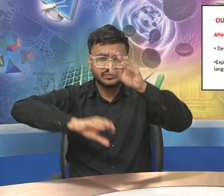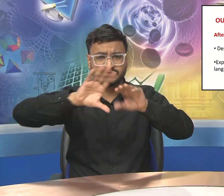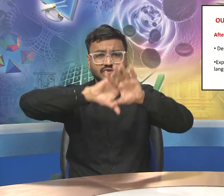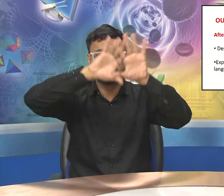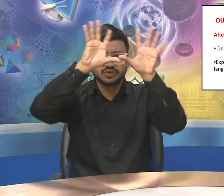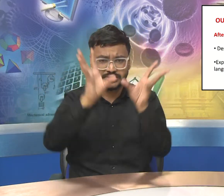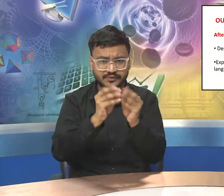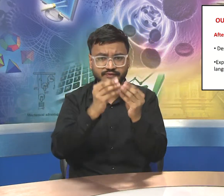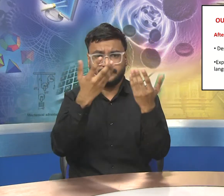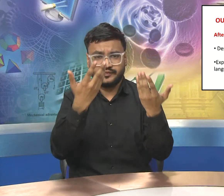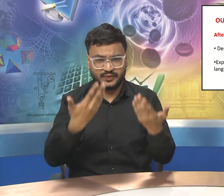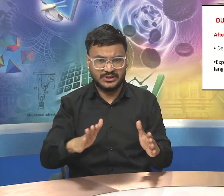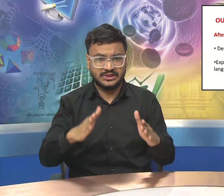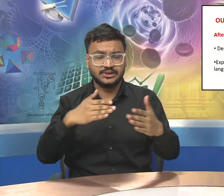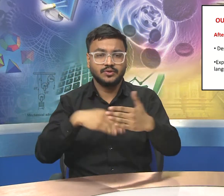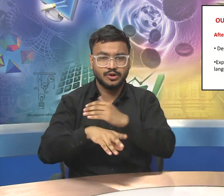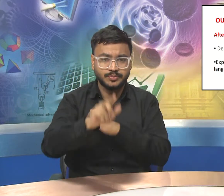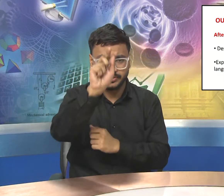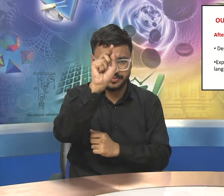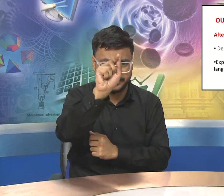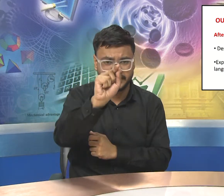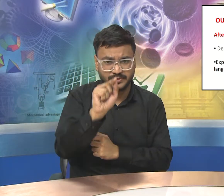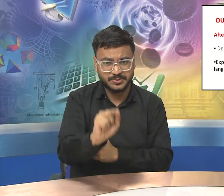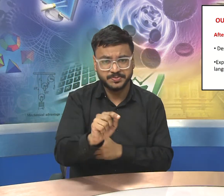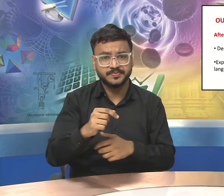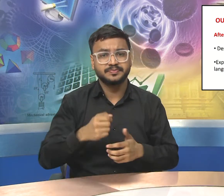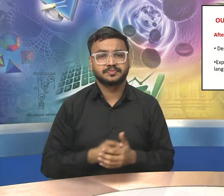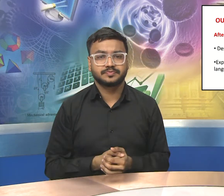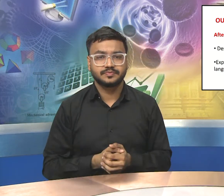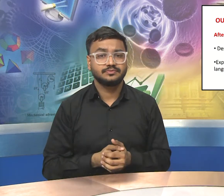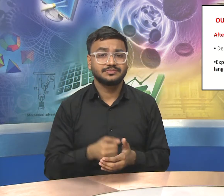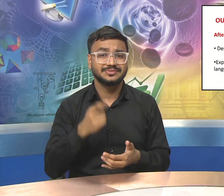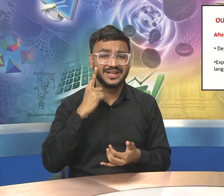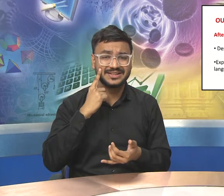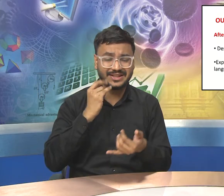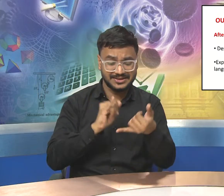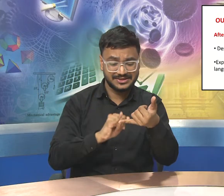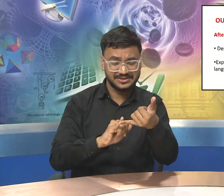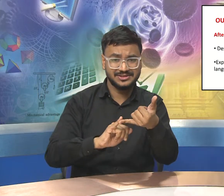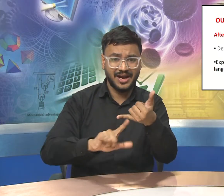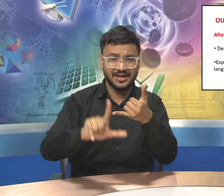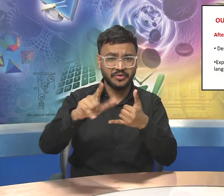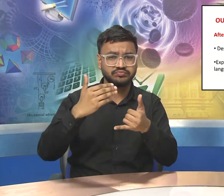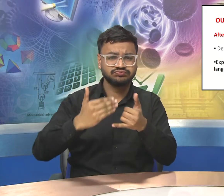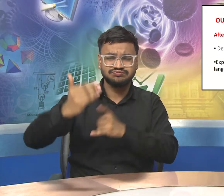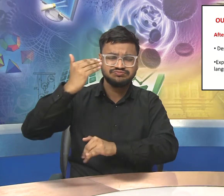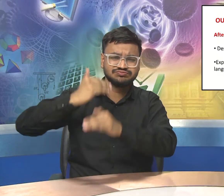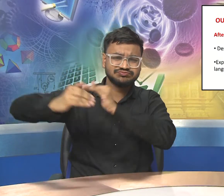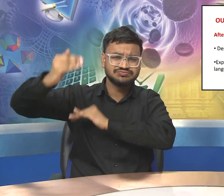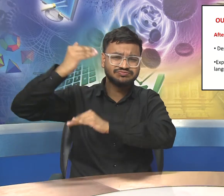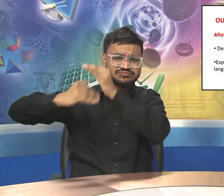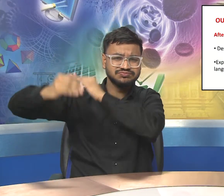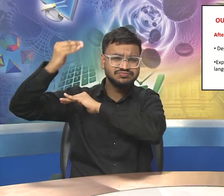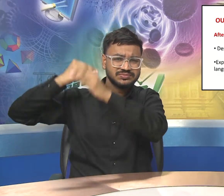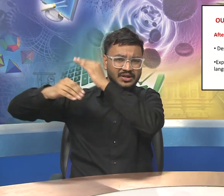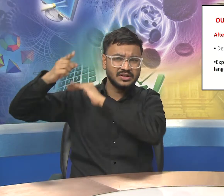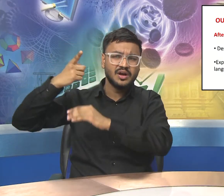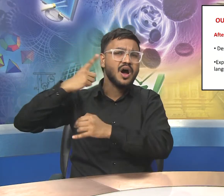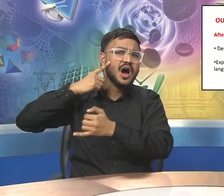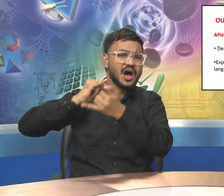After study this lesson, learners will able to learn some various topics. They can describe